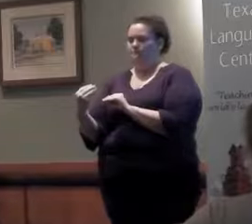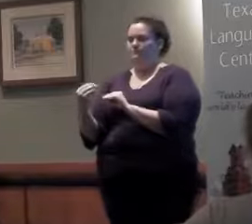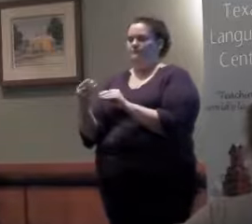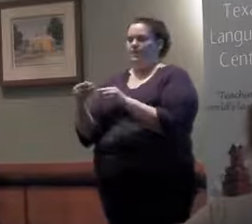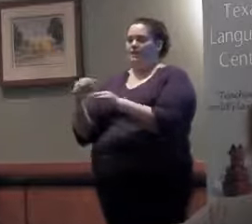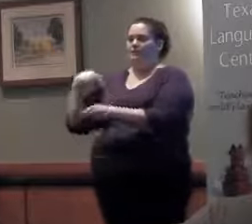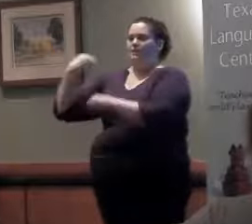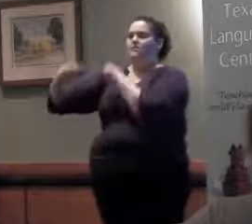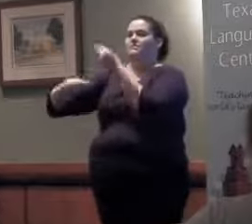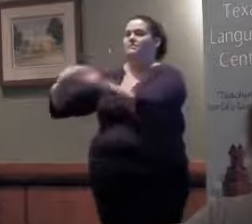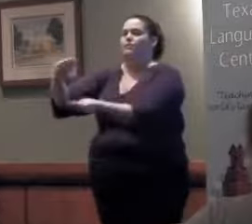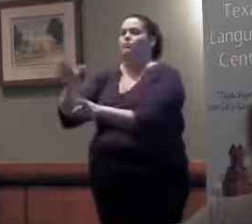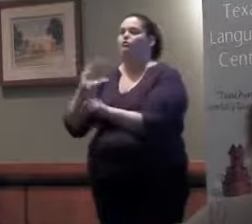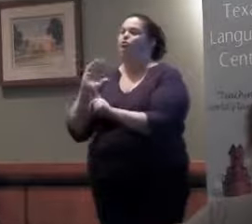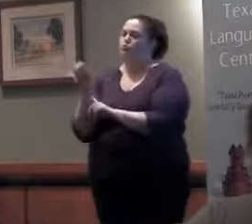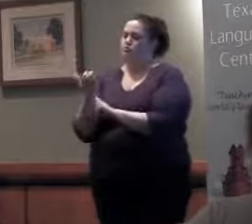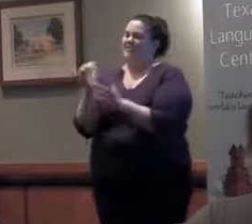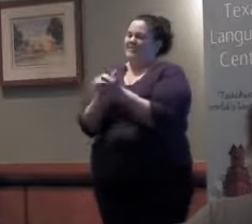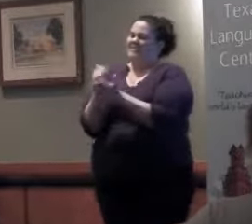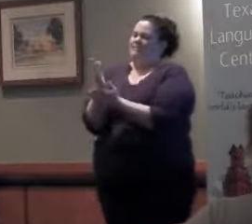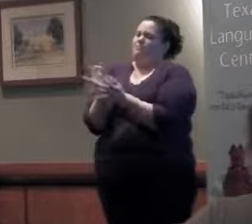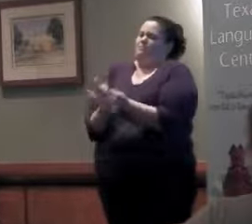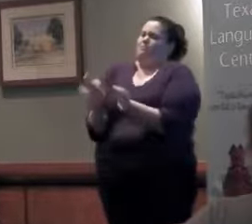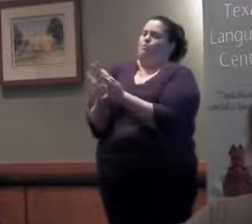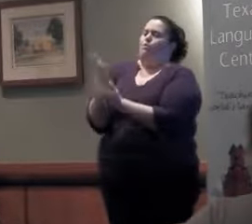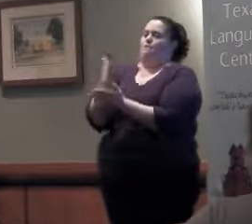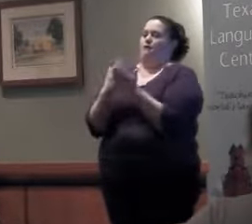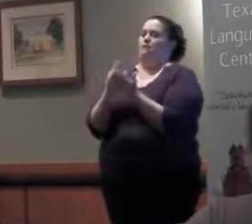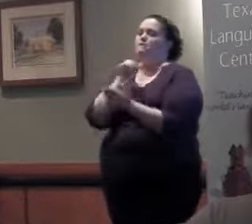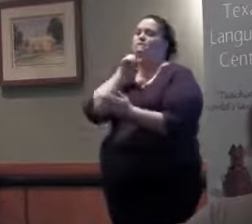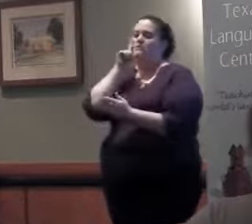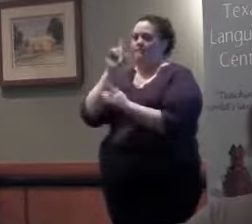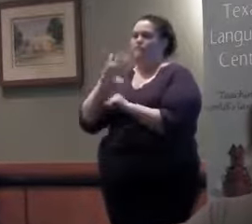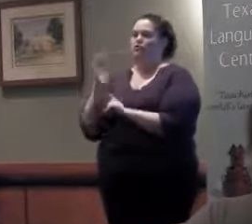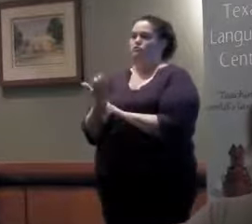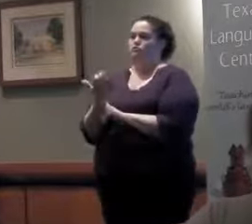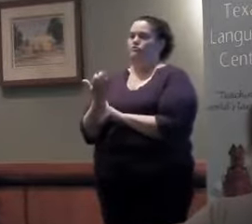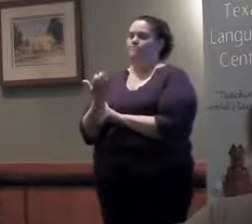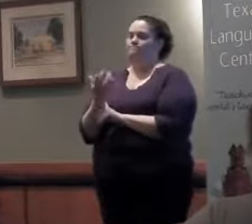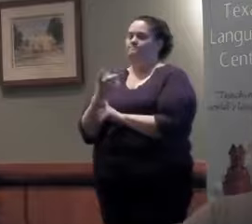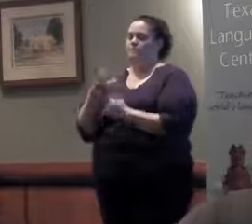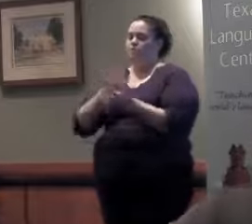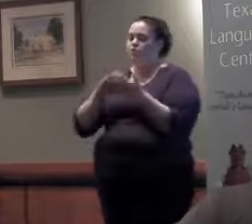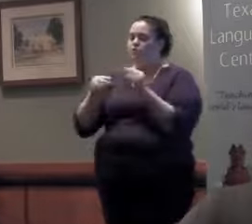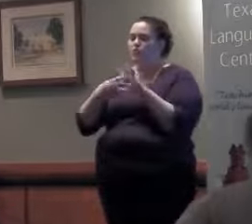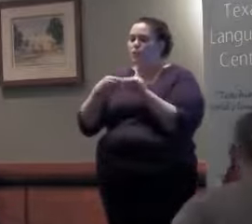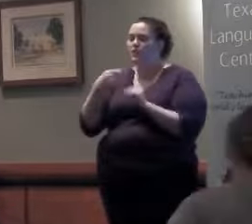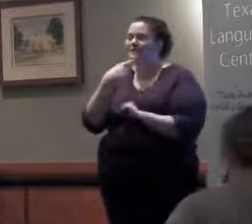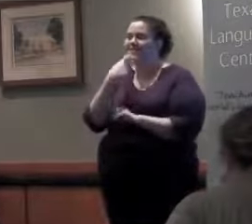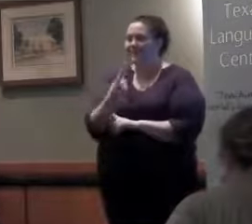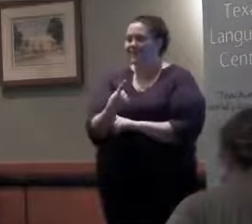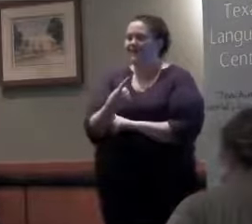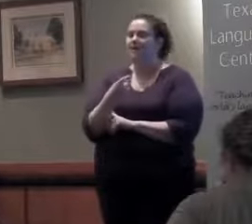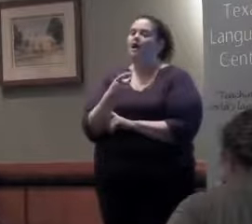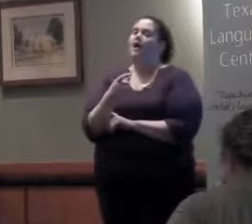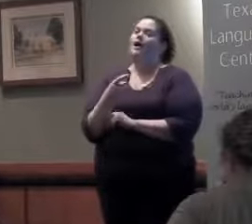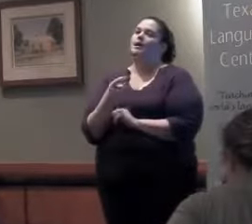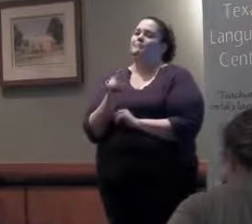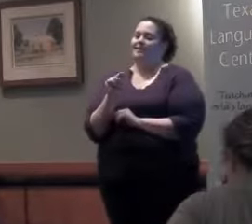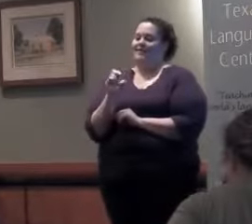culture, it's a really important piece, I think. Everything from narratives to storytelling to, there are